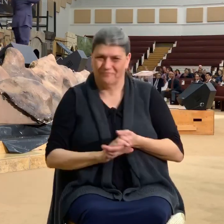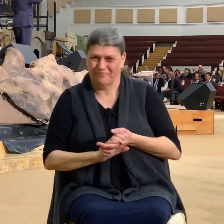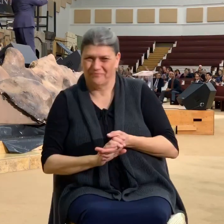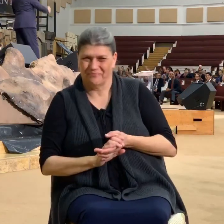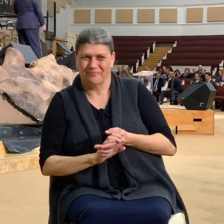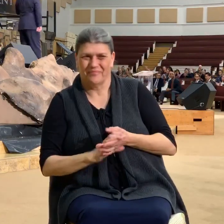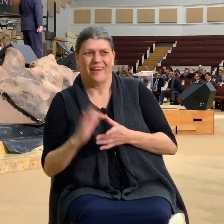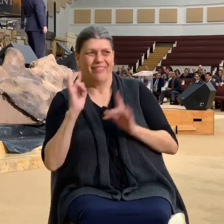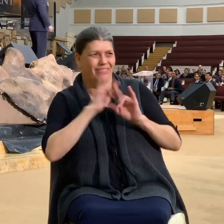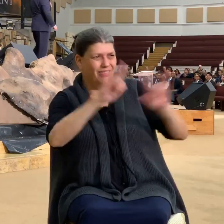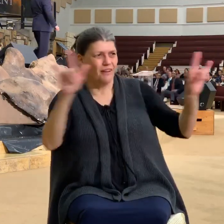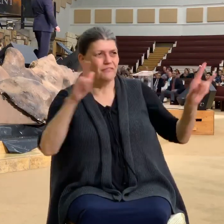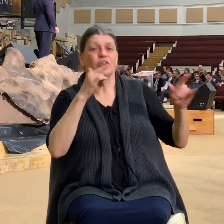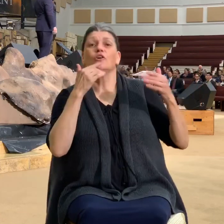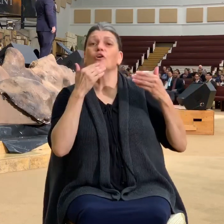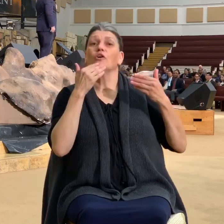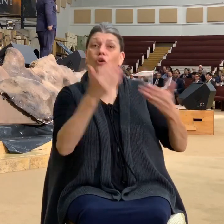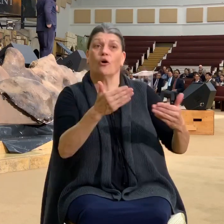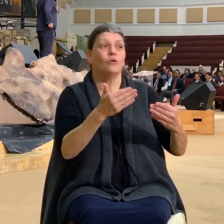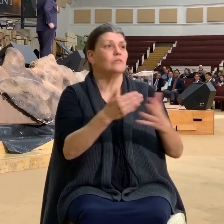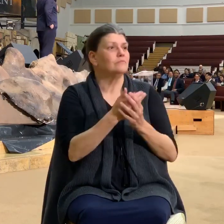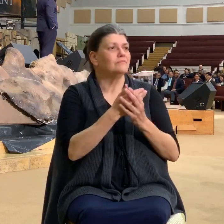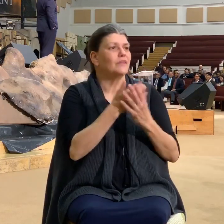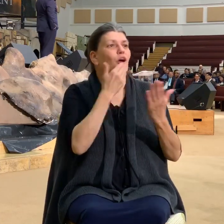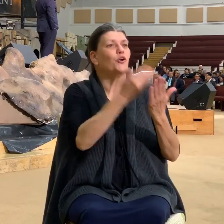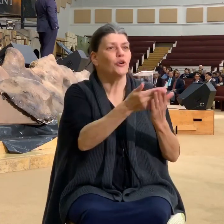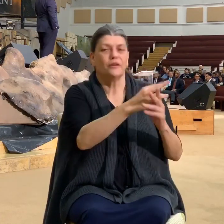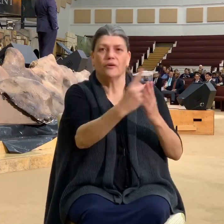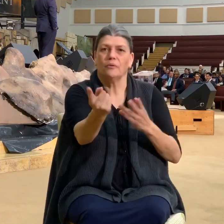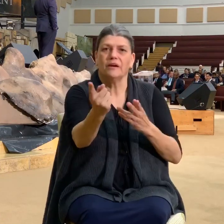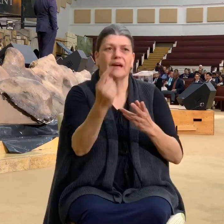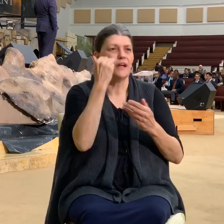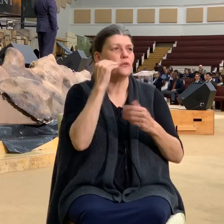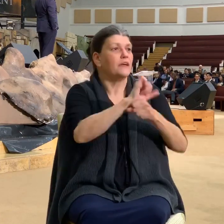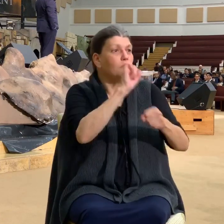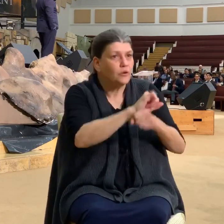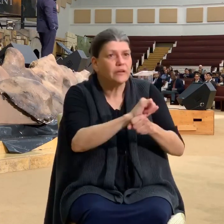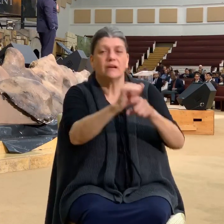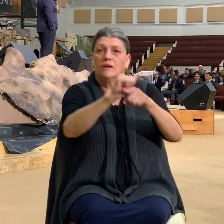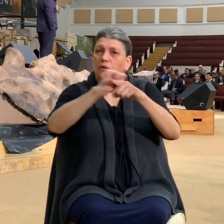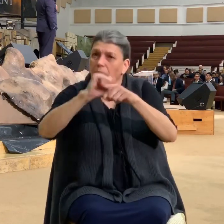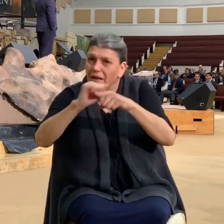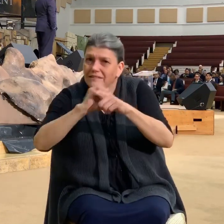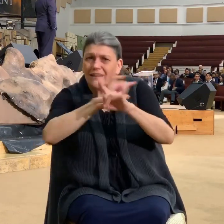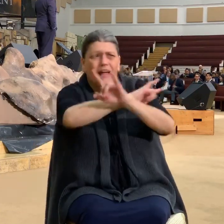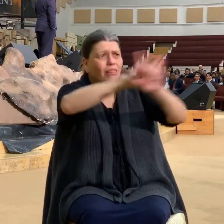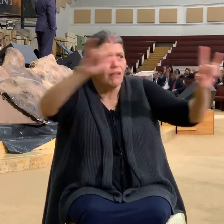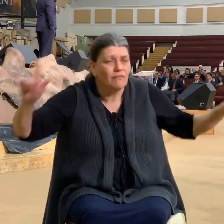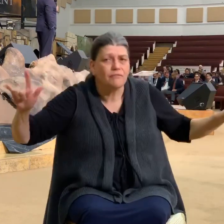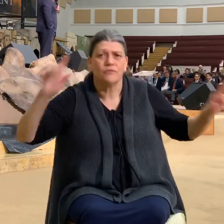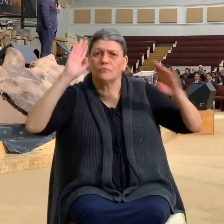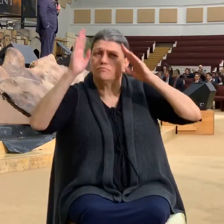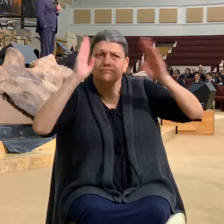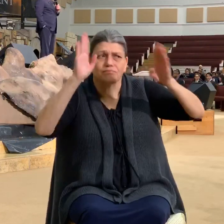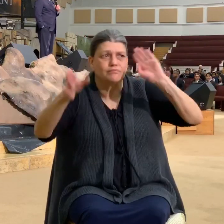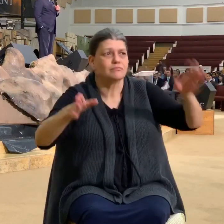I love you. This is going to be a good week. I know a lot of you are working and practicing and all of that. I applaud you, thank you, and salute you.